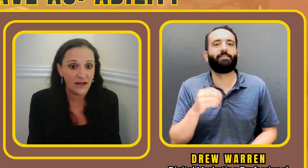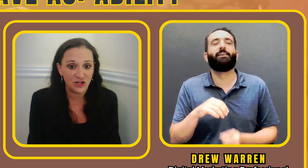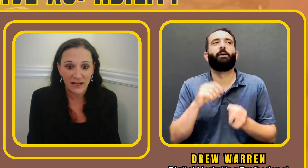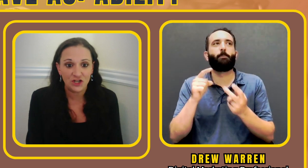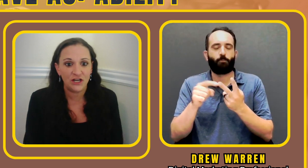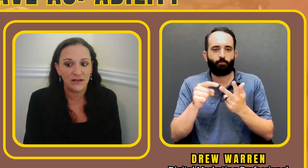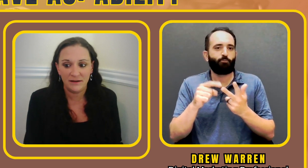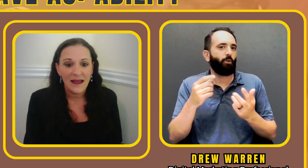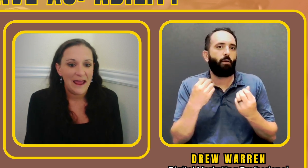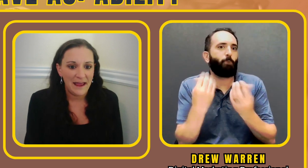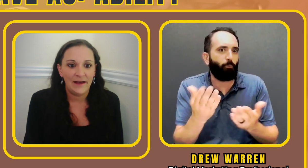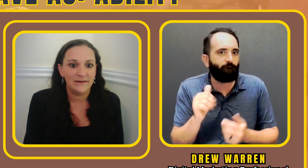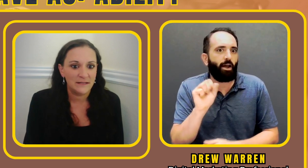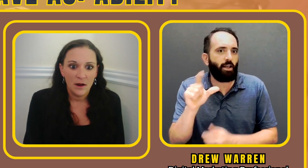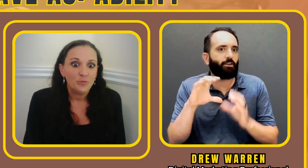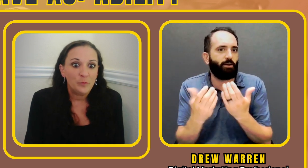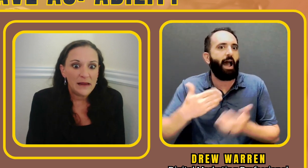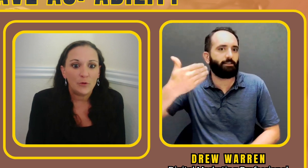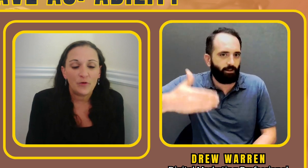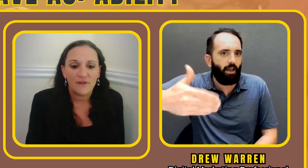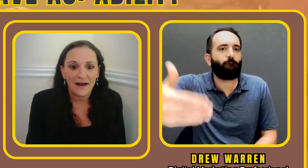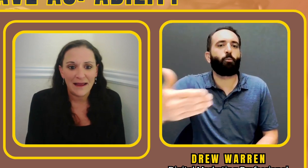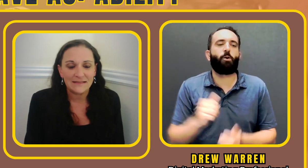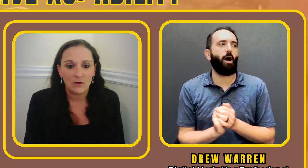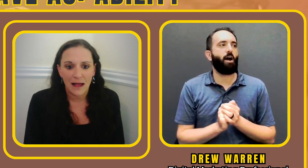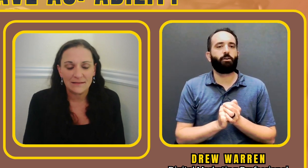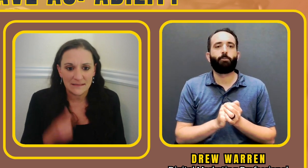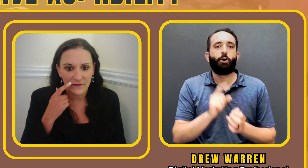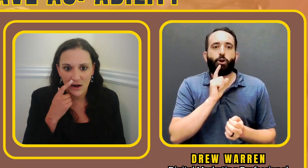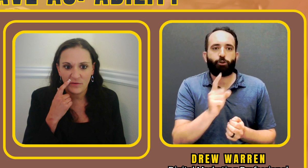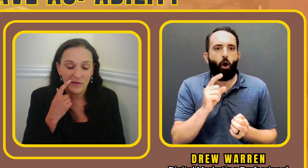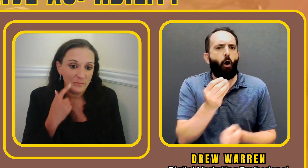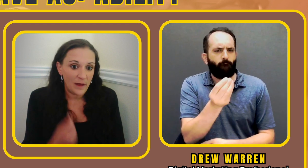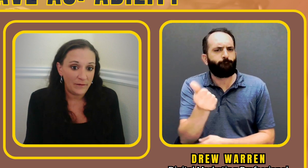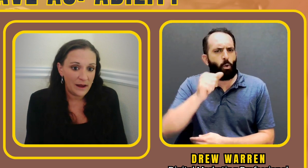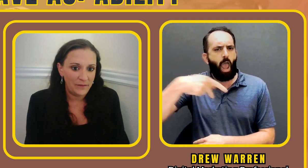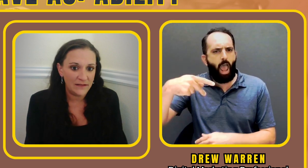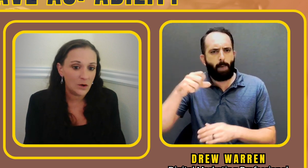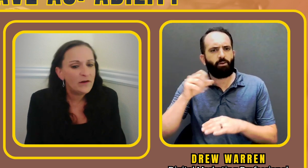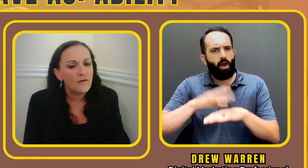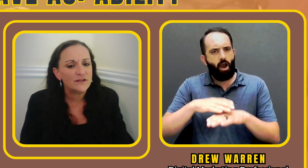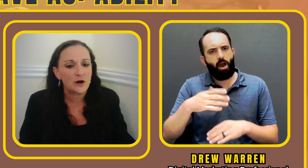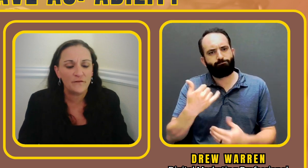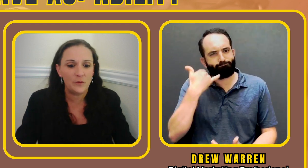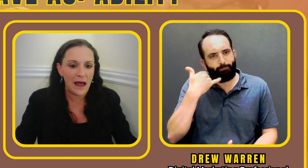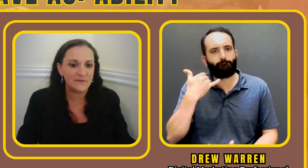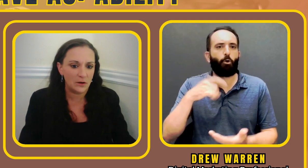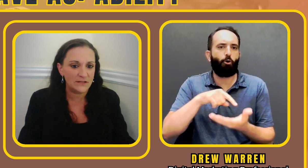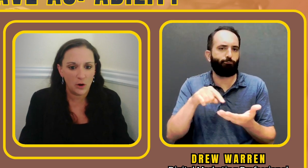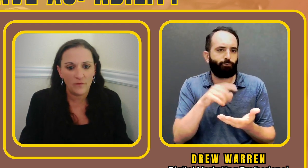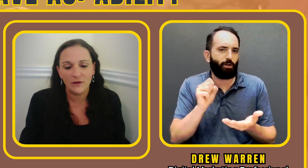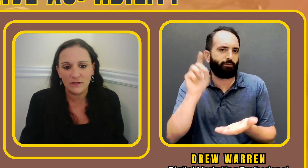ASL education, and being able to provide ASL classes every now and then. So, and of course, there are a few